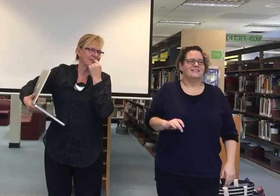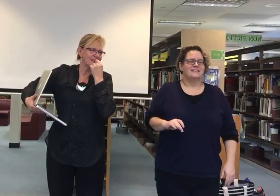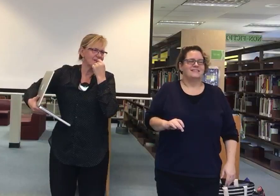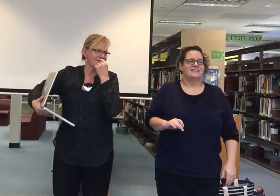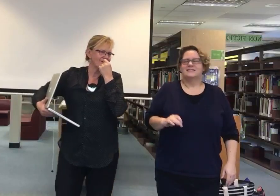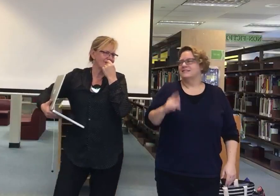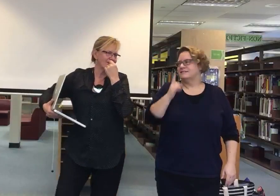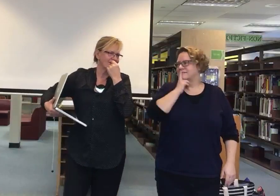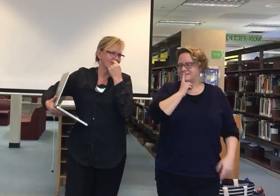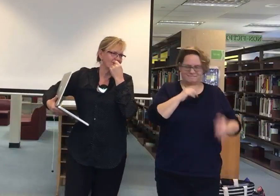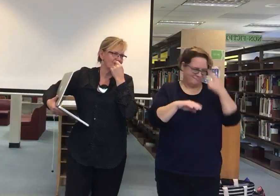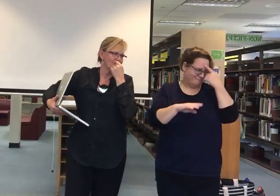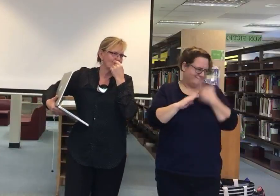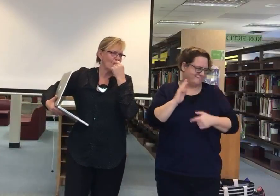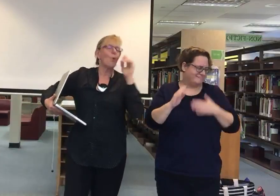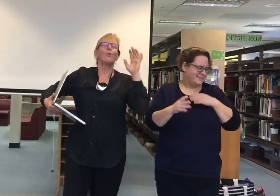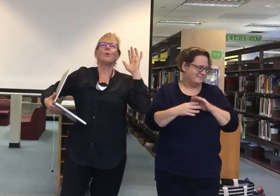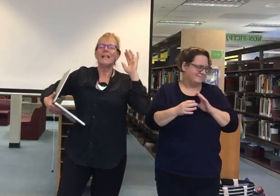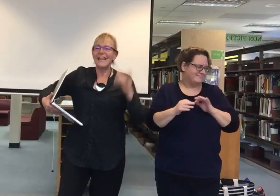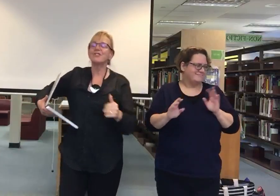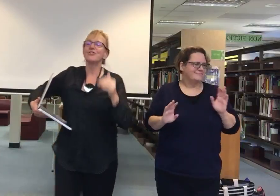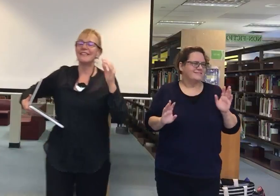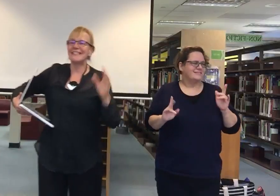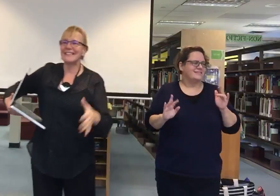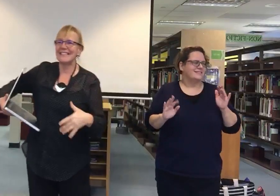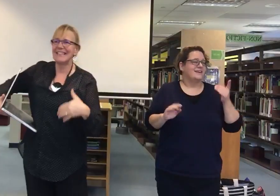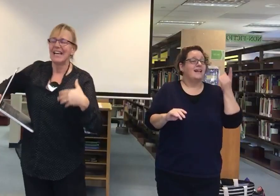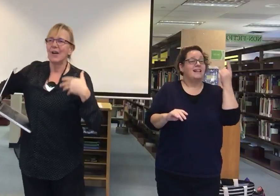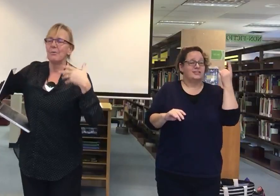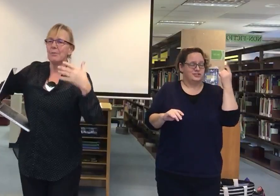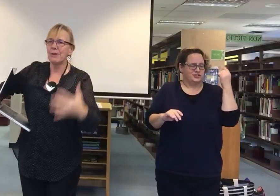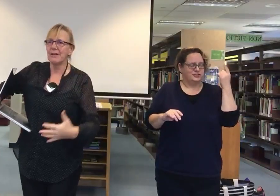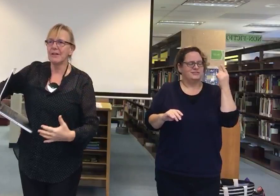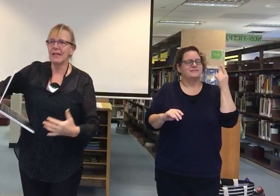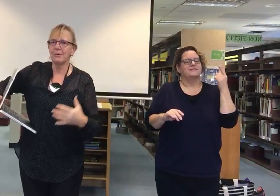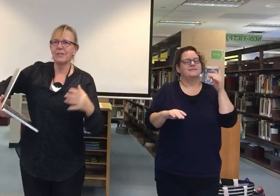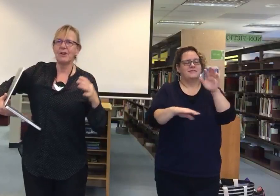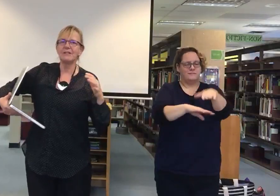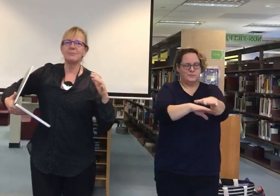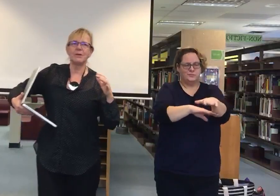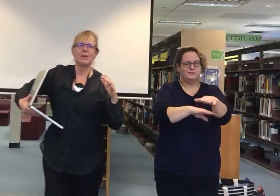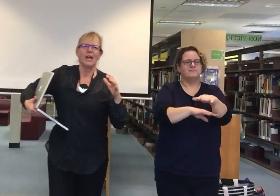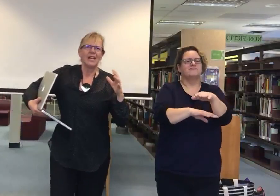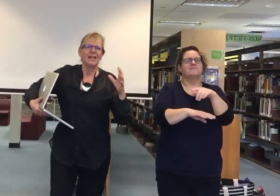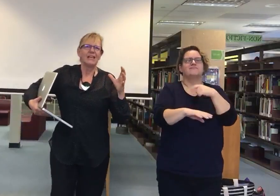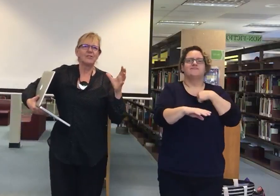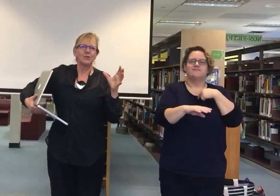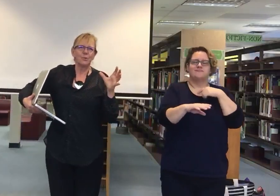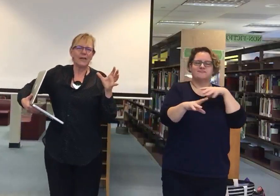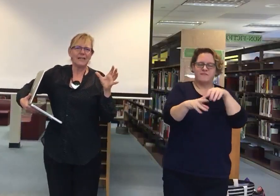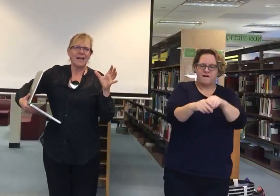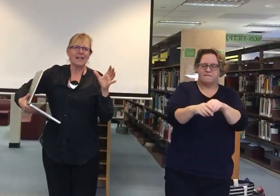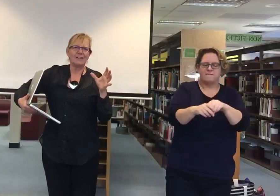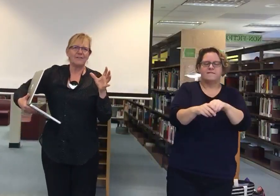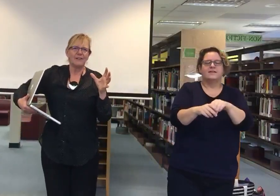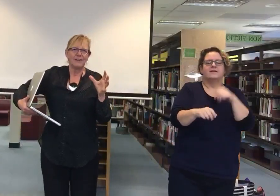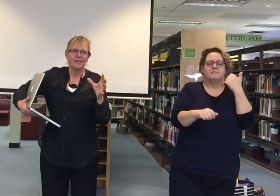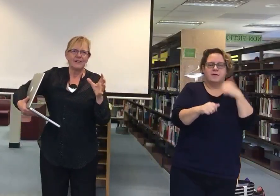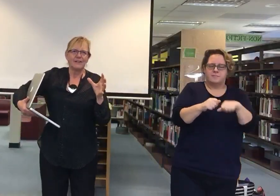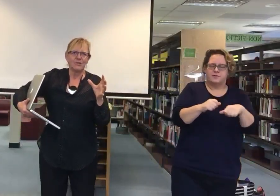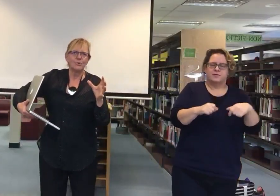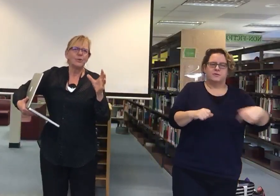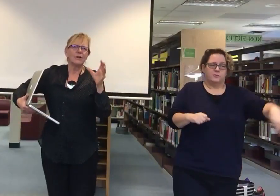Now what was I saying? Oh, last year at the end of the day, I remember hearing, like we talked about, is there a way to kind